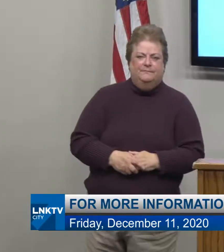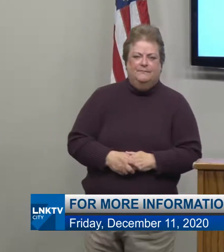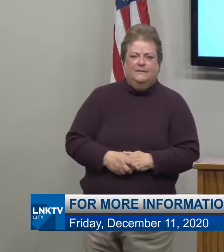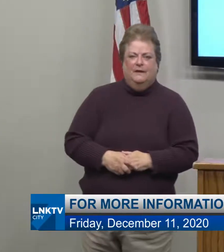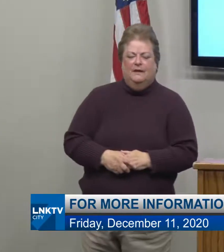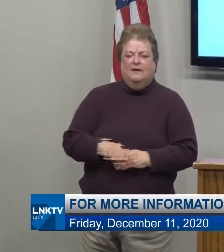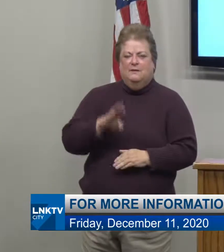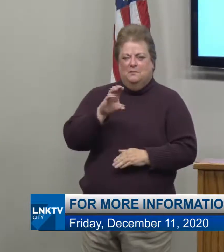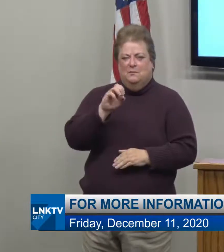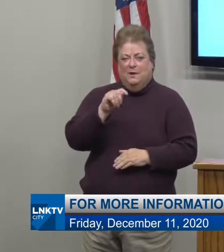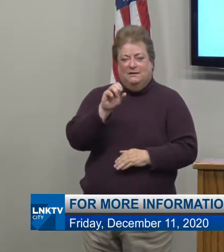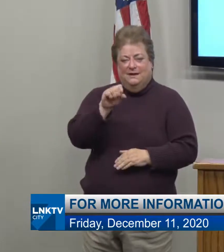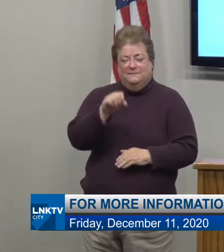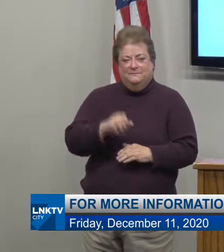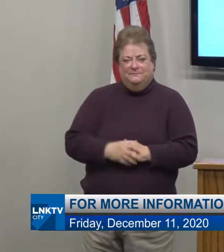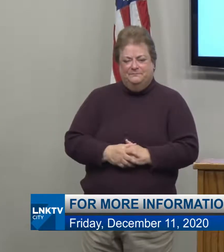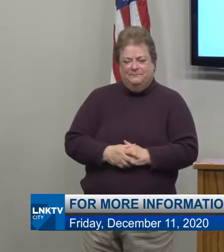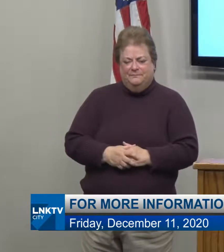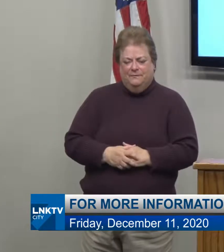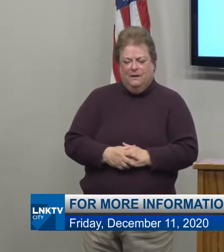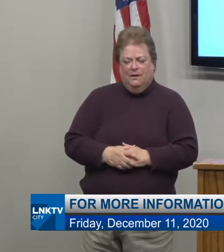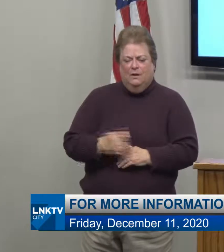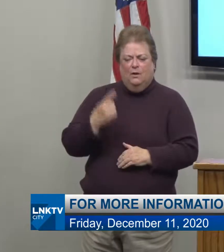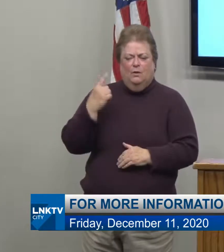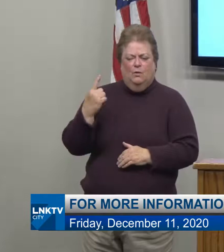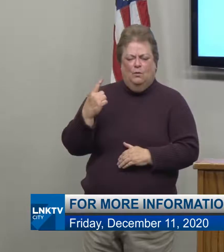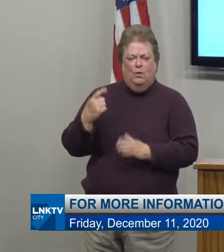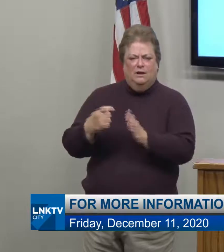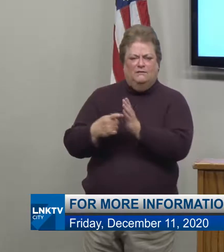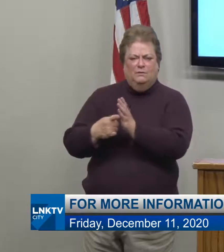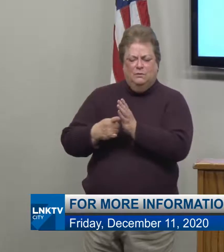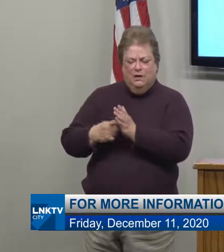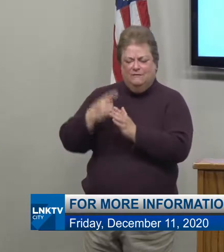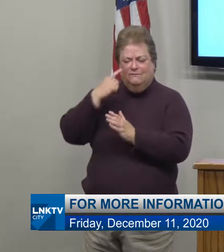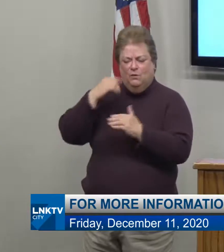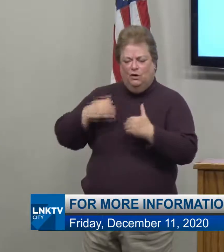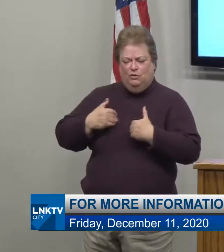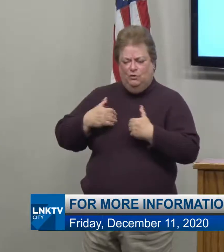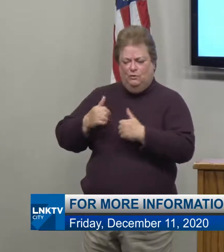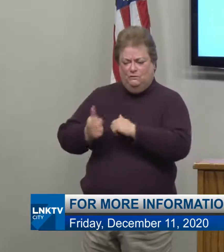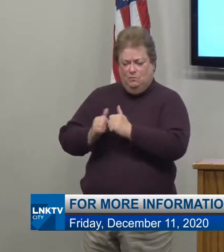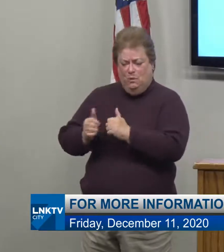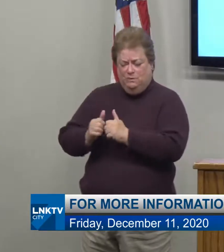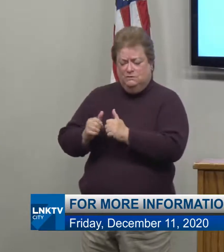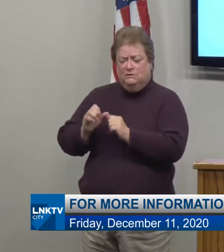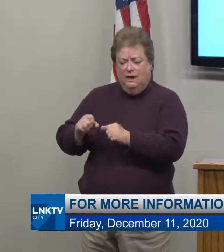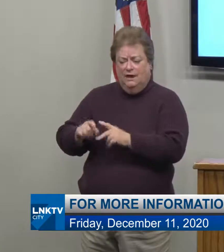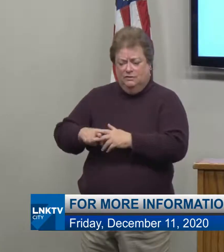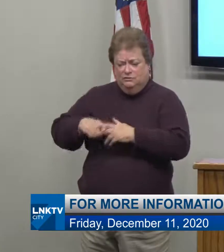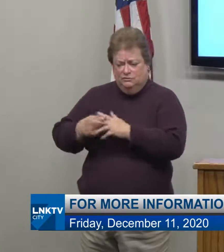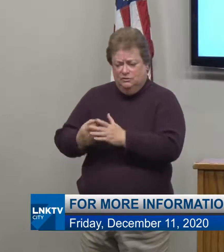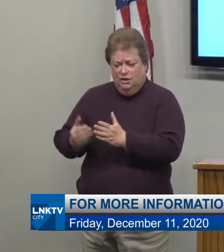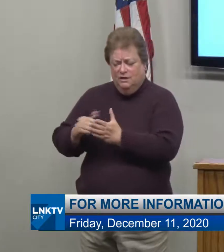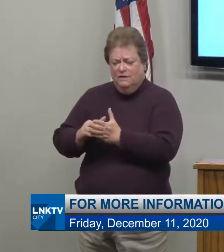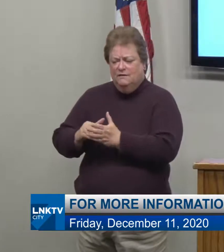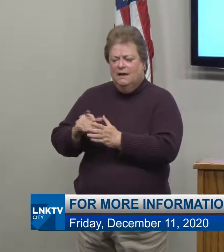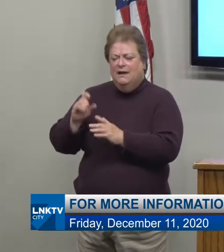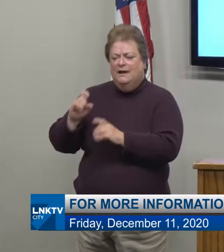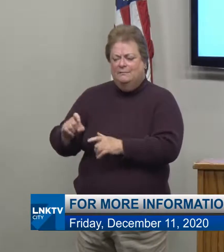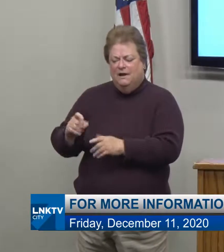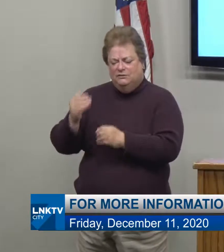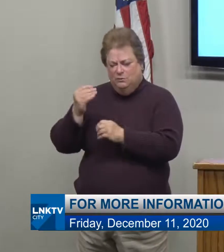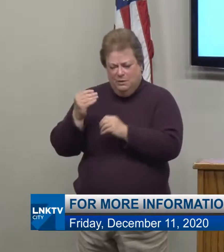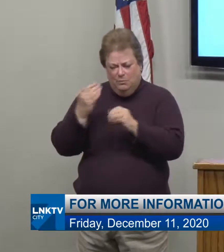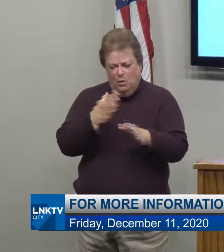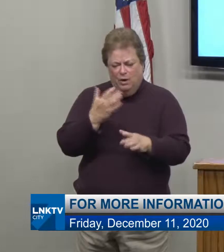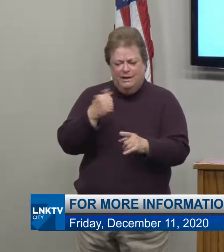Yes, Brent? One of the requirements for youth sports to resume was they would have to report any positive cases